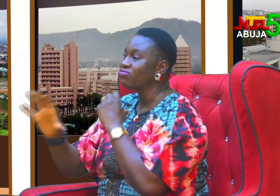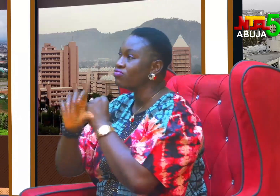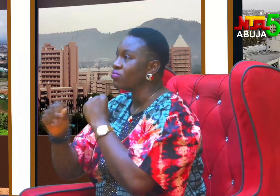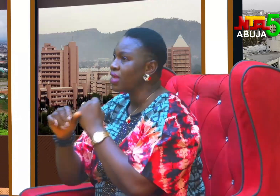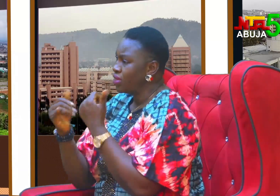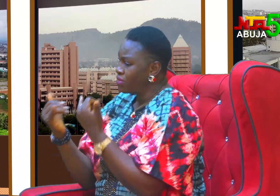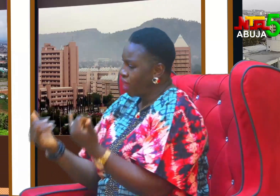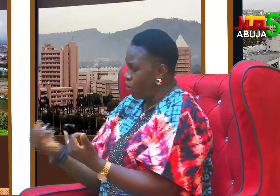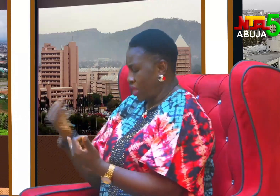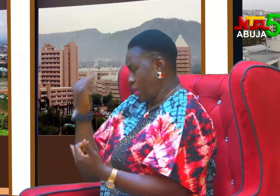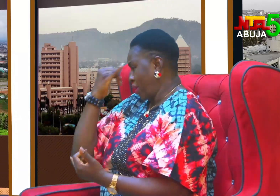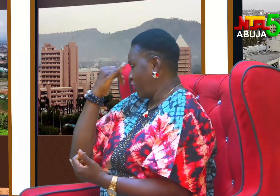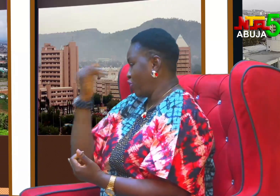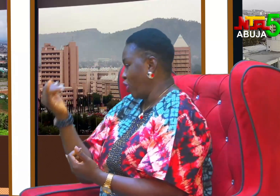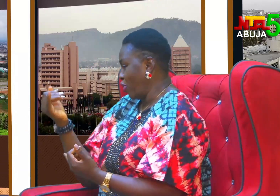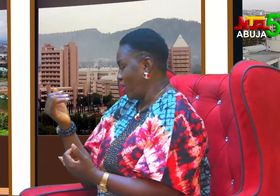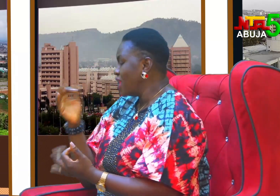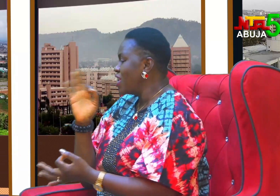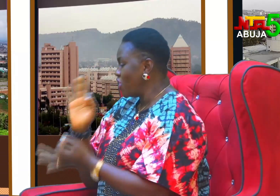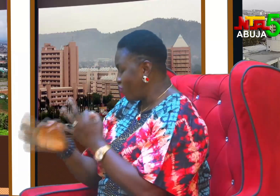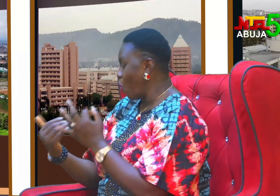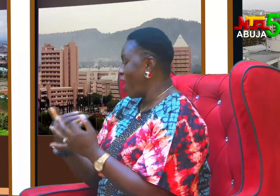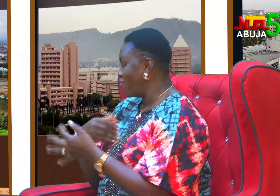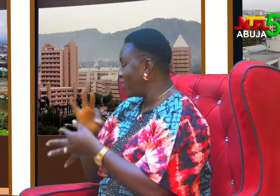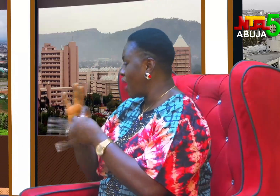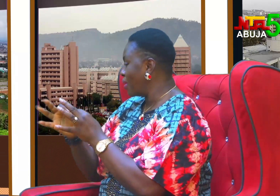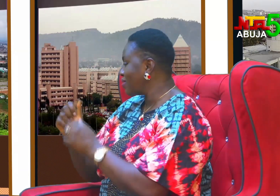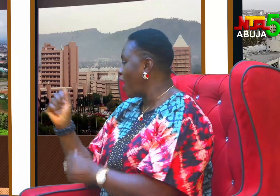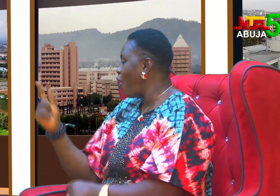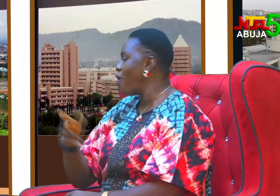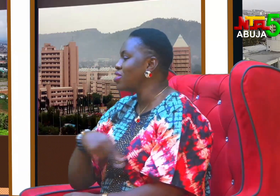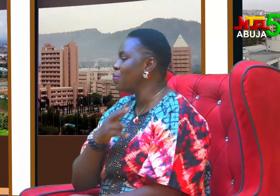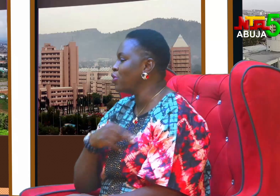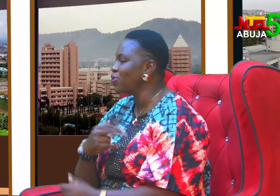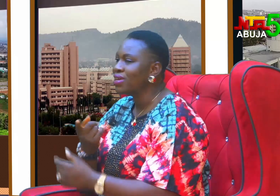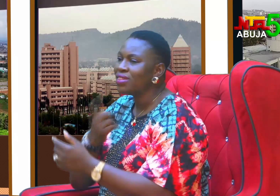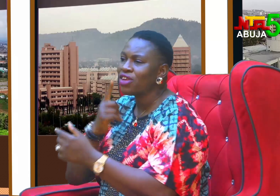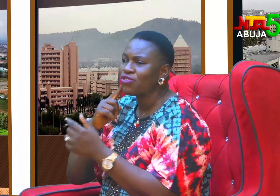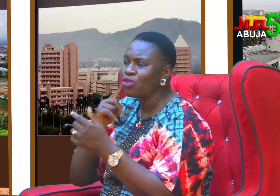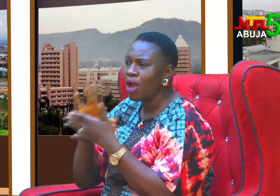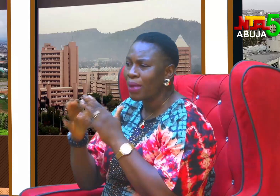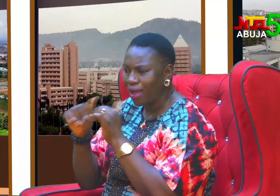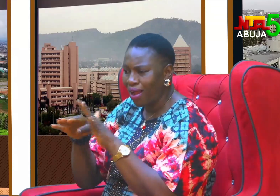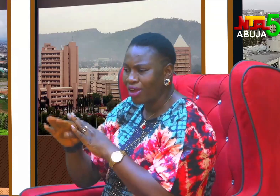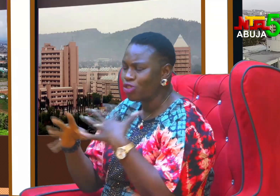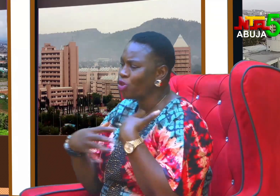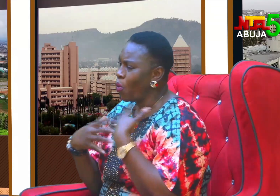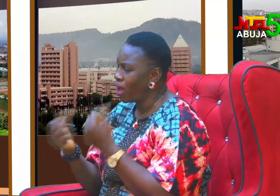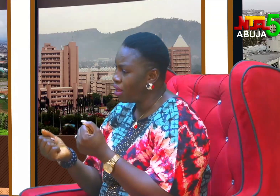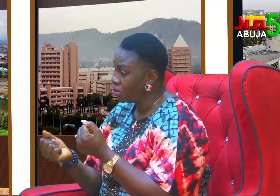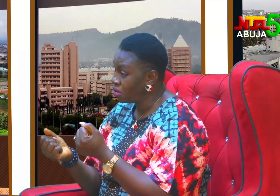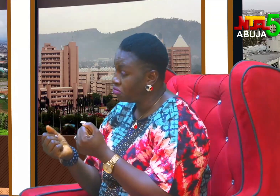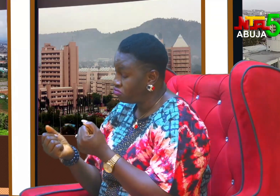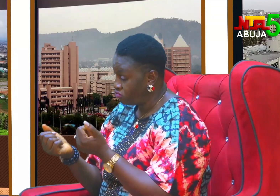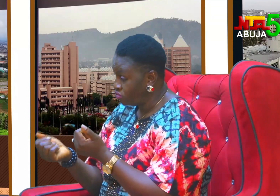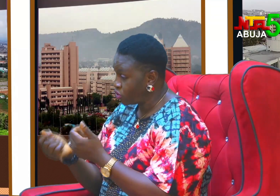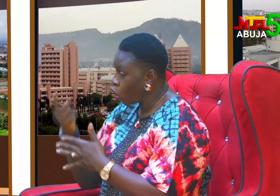to create awareness and have advocacy on these areas. Also for us to advocate for having sign language interpreters in